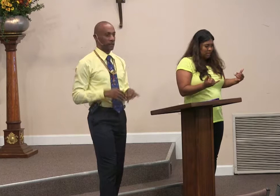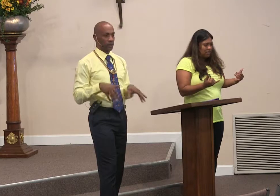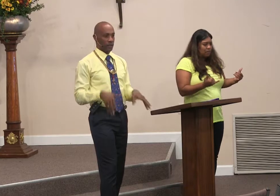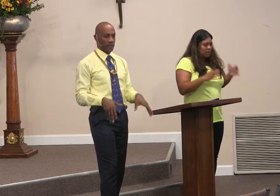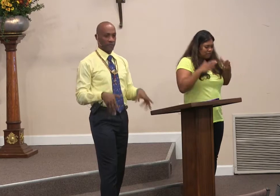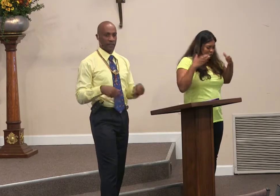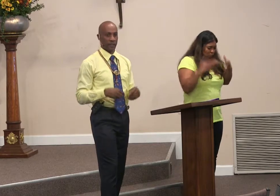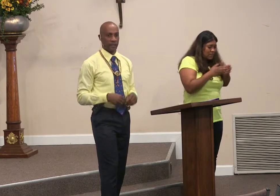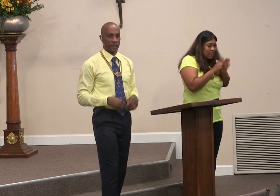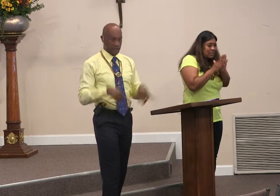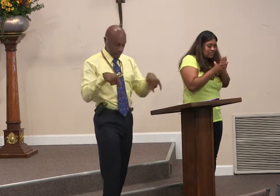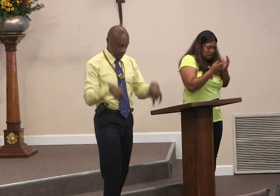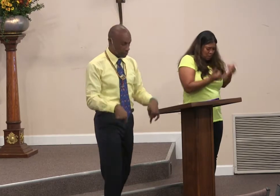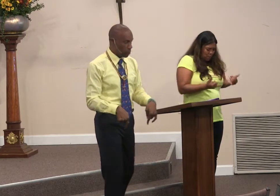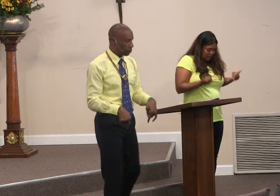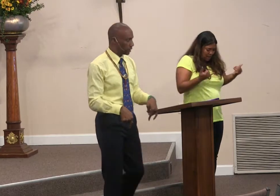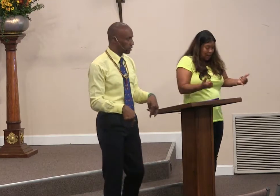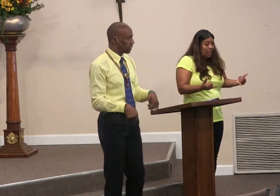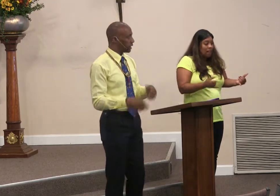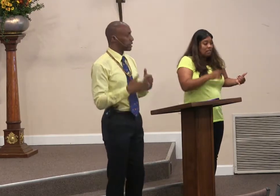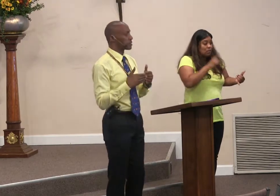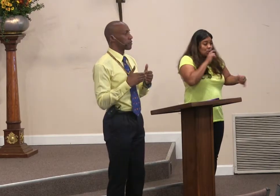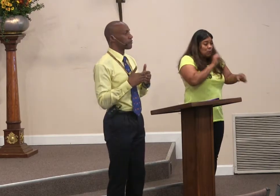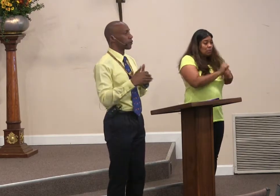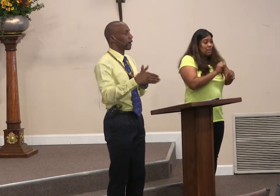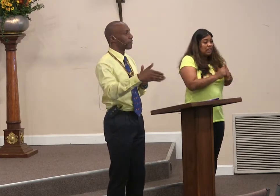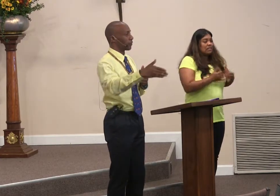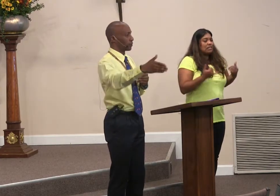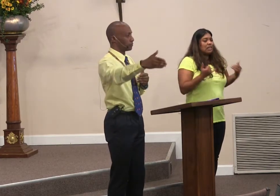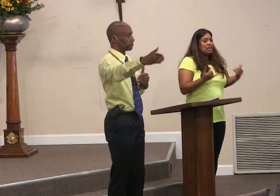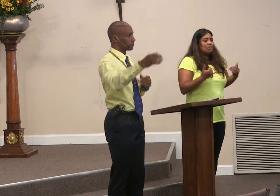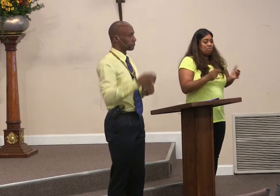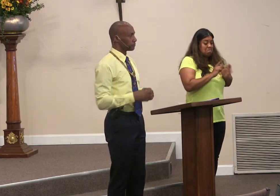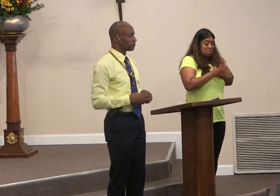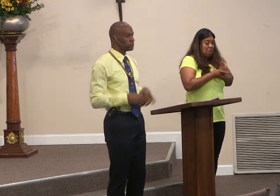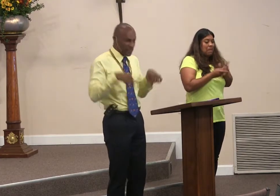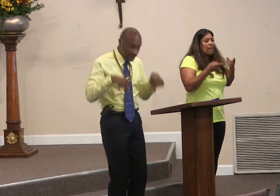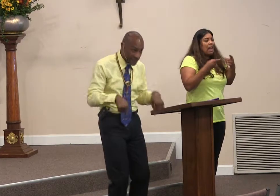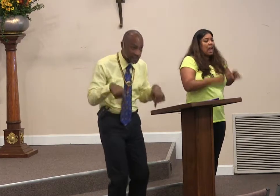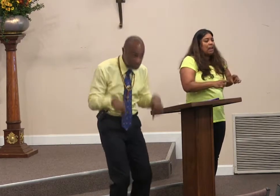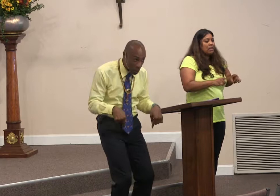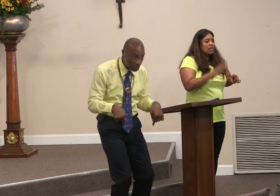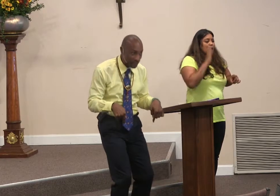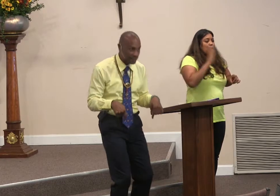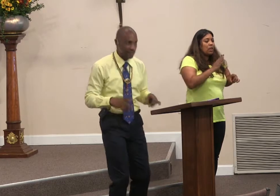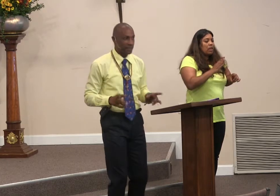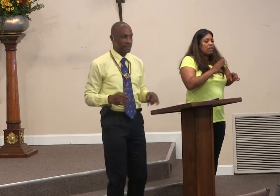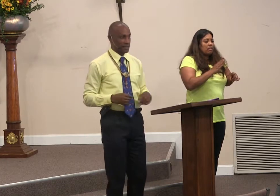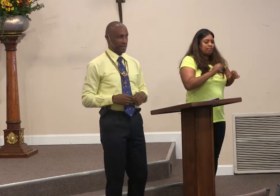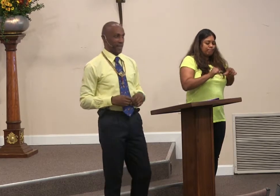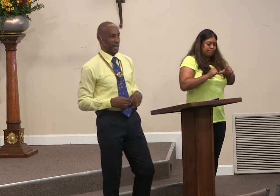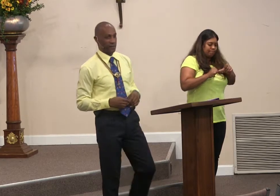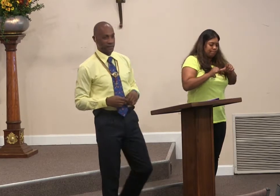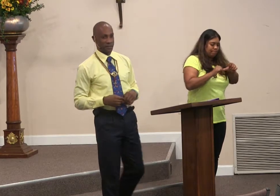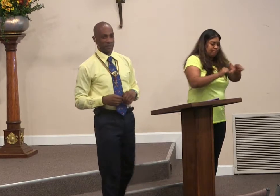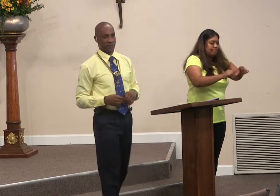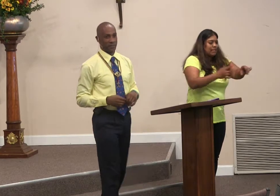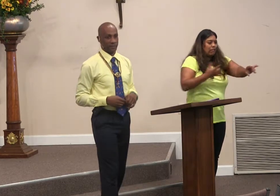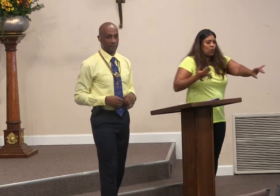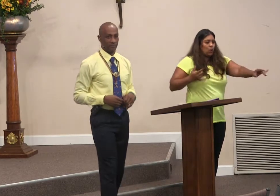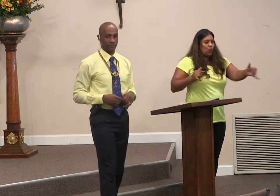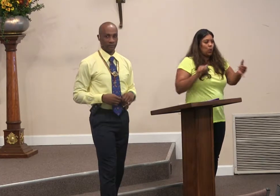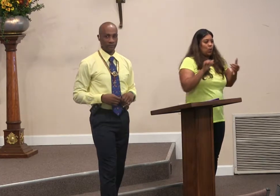Ultimately, infinitely, this moment is forever. This moment doesn't end.